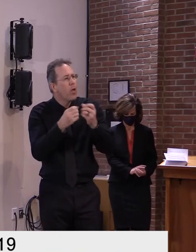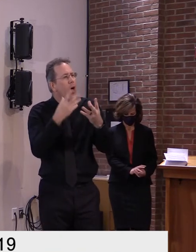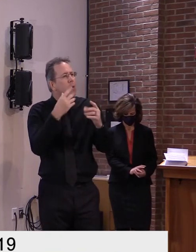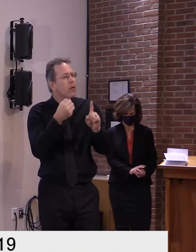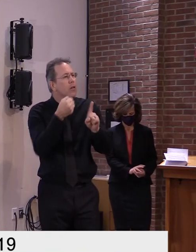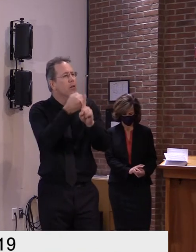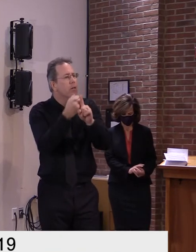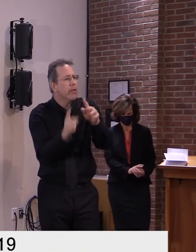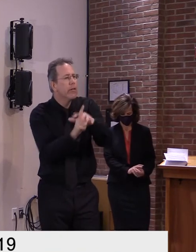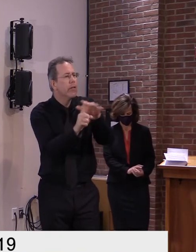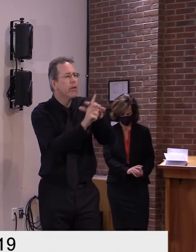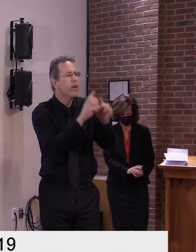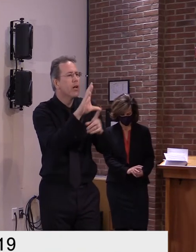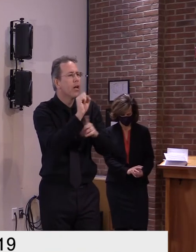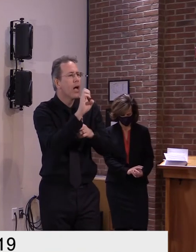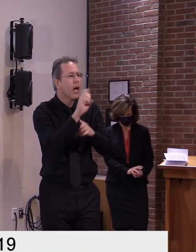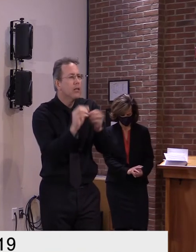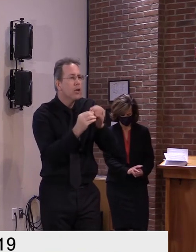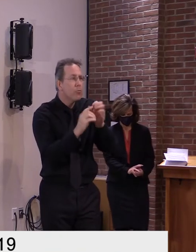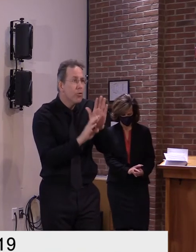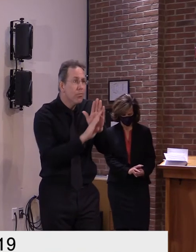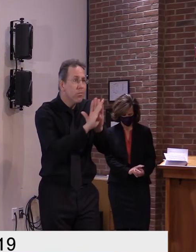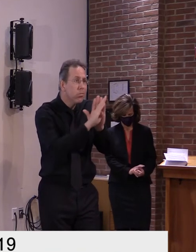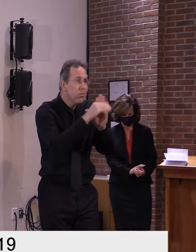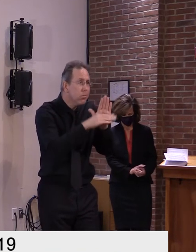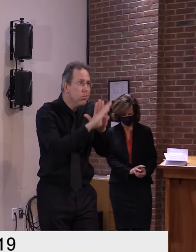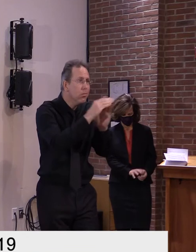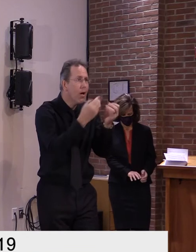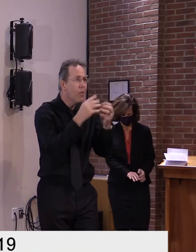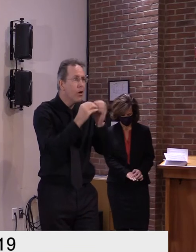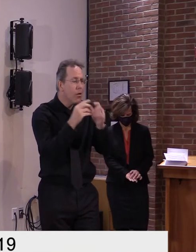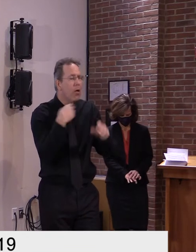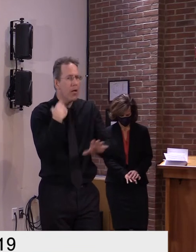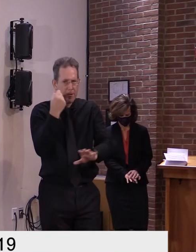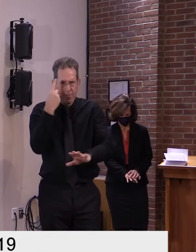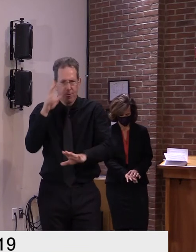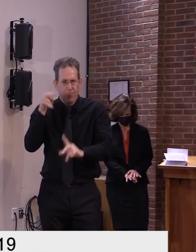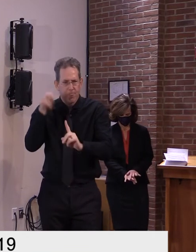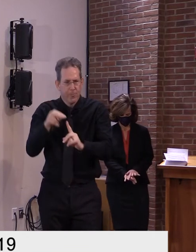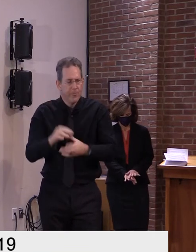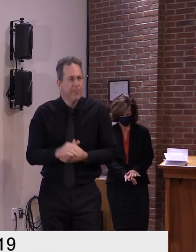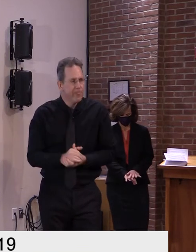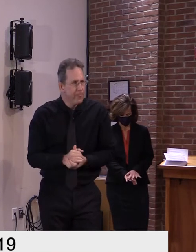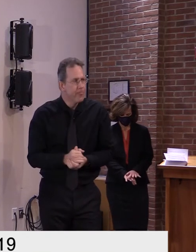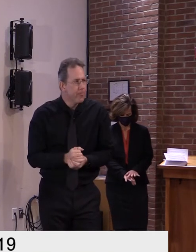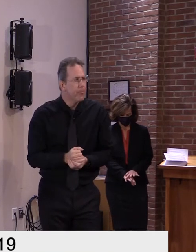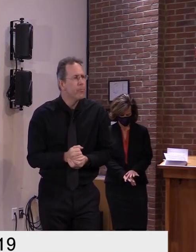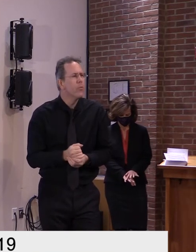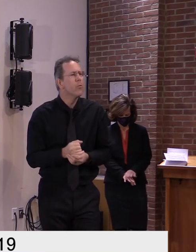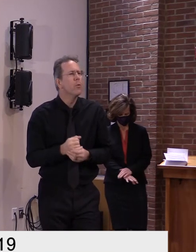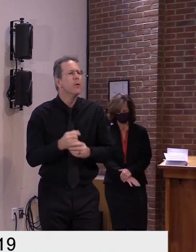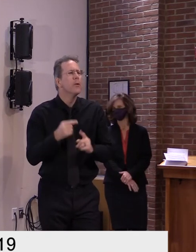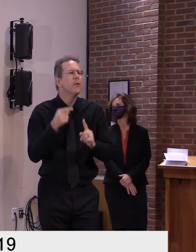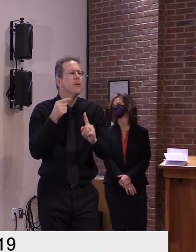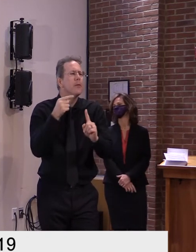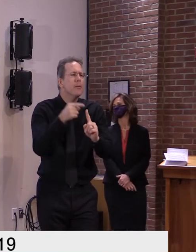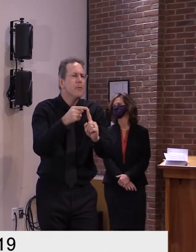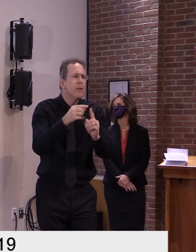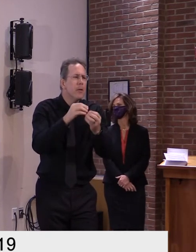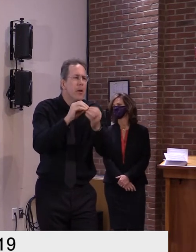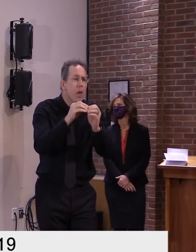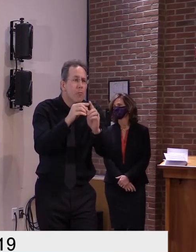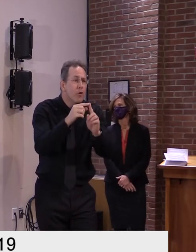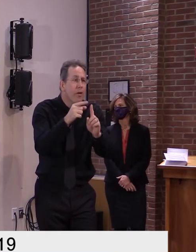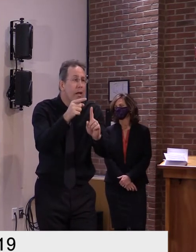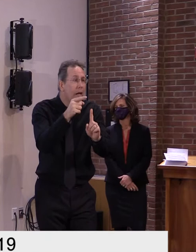sports and gathering to change, what levels do you have in mind? Is it half as much as recently, less than that? Yeah.